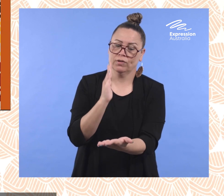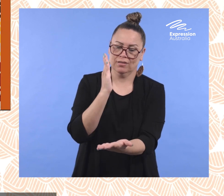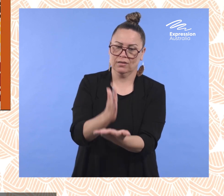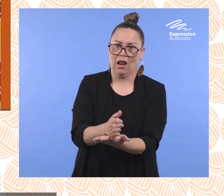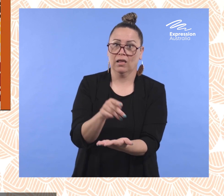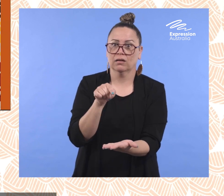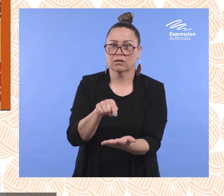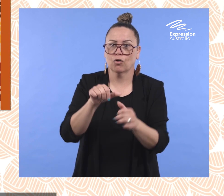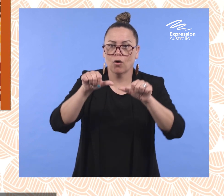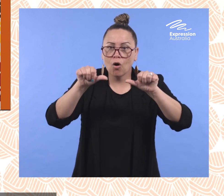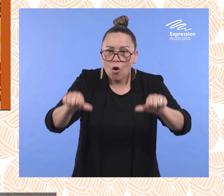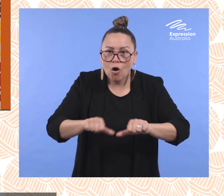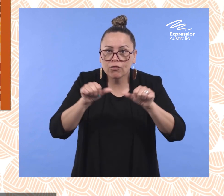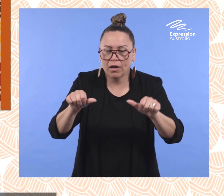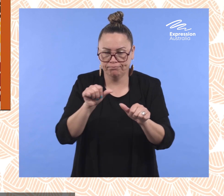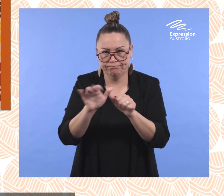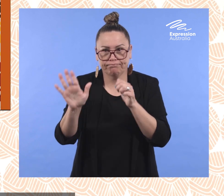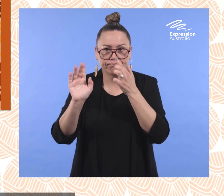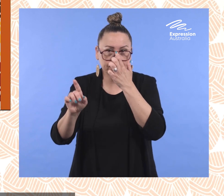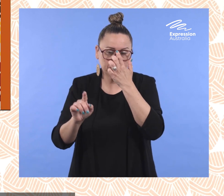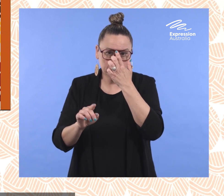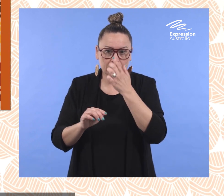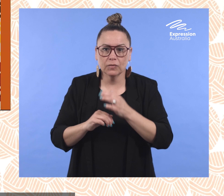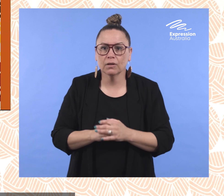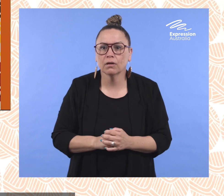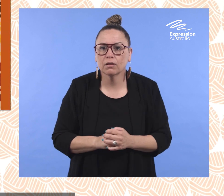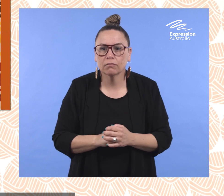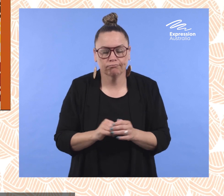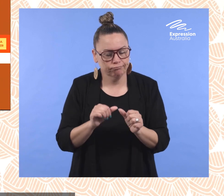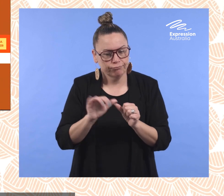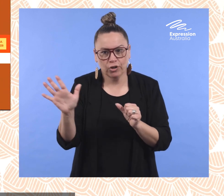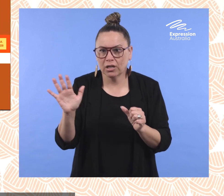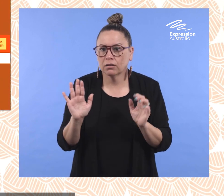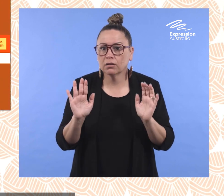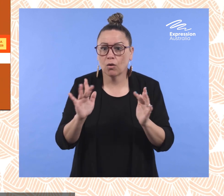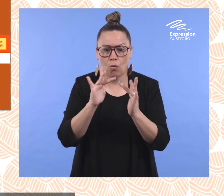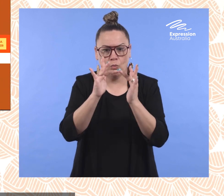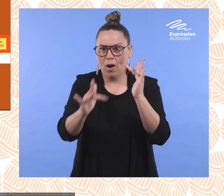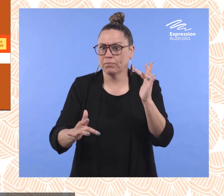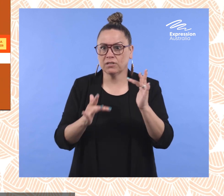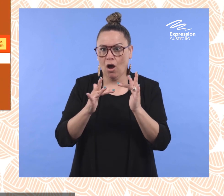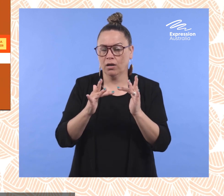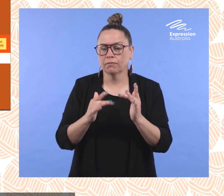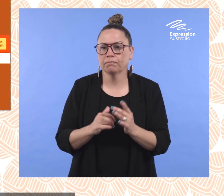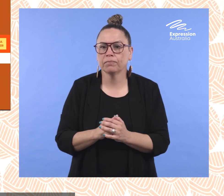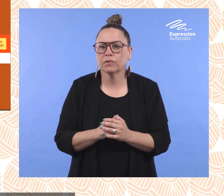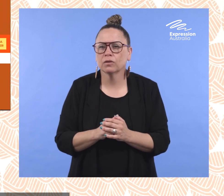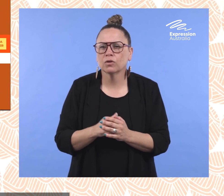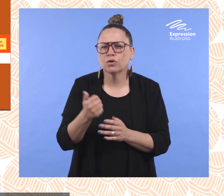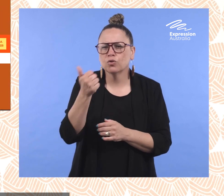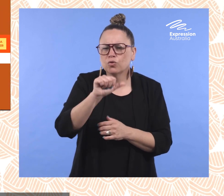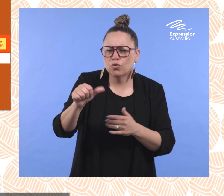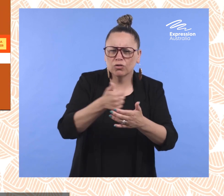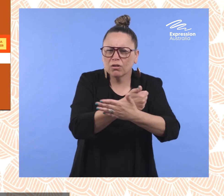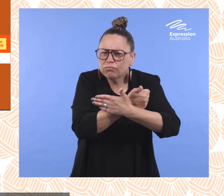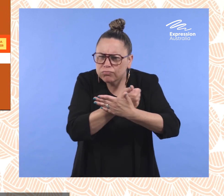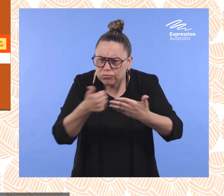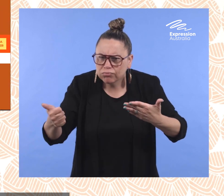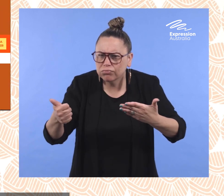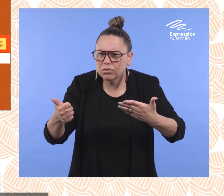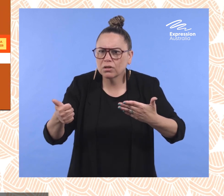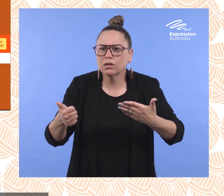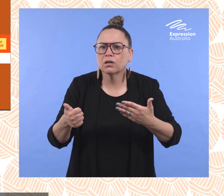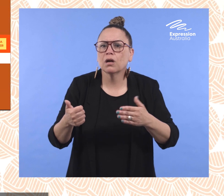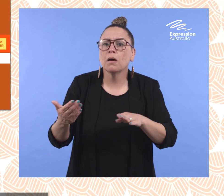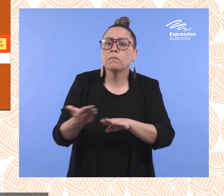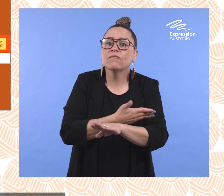Right. There is a brilliant site that we used to use a lot before all other